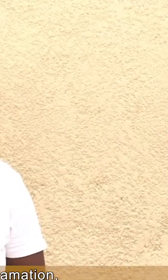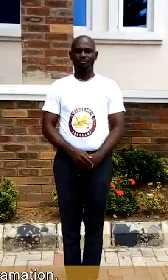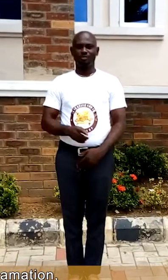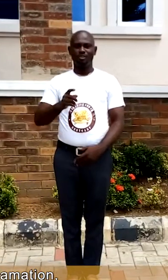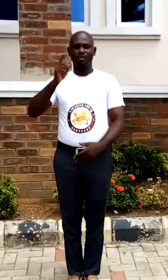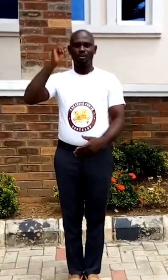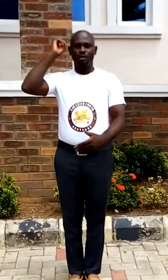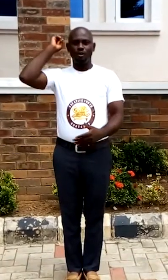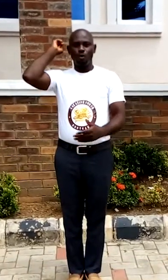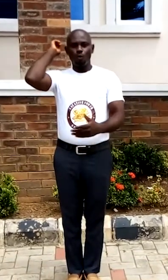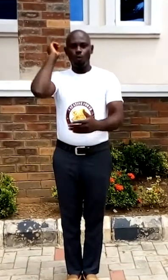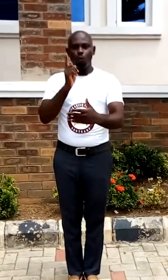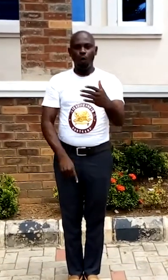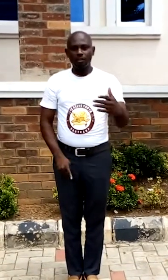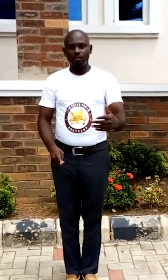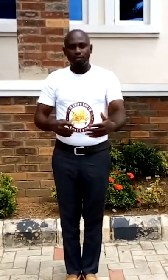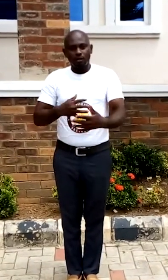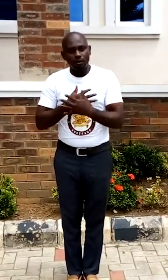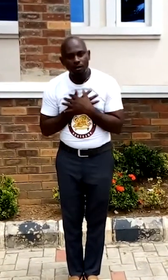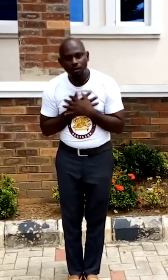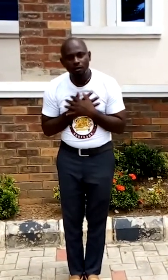exclamation.